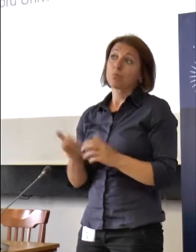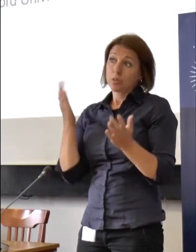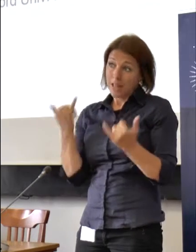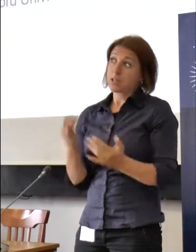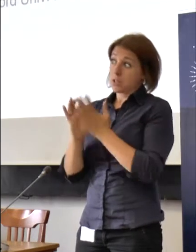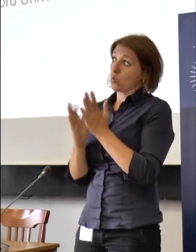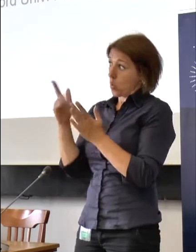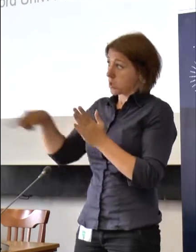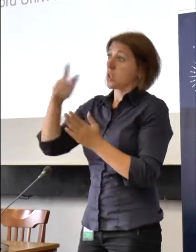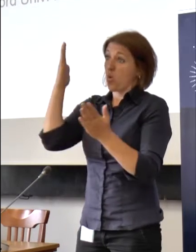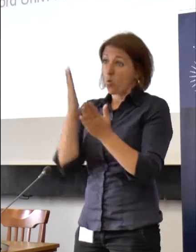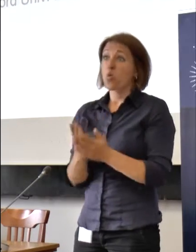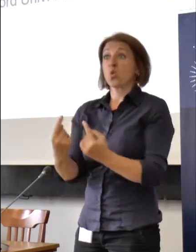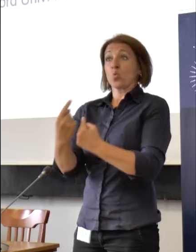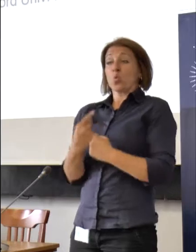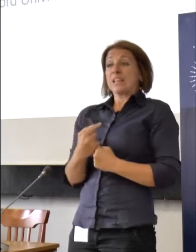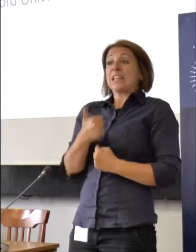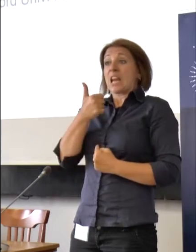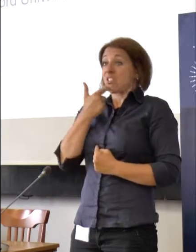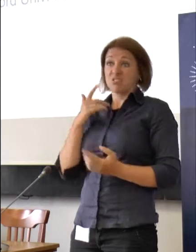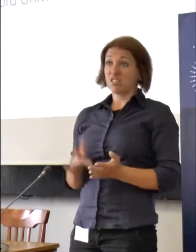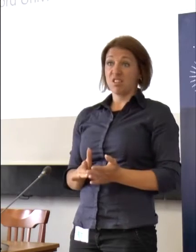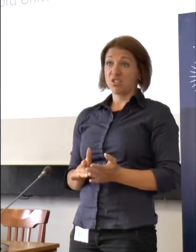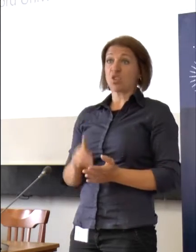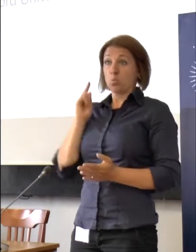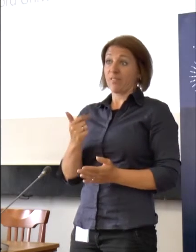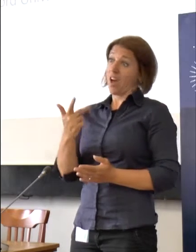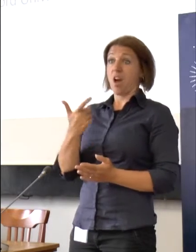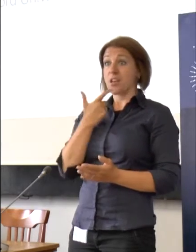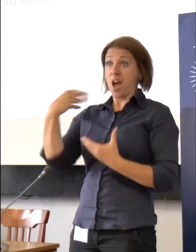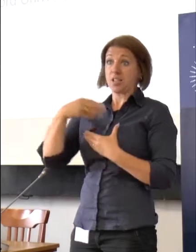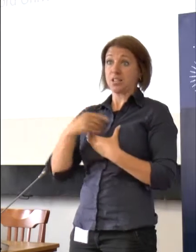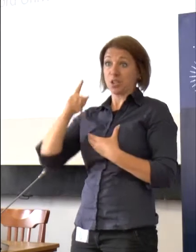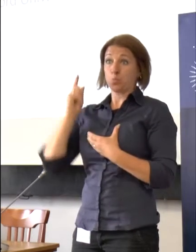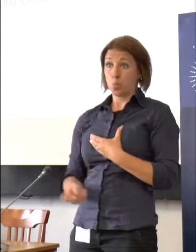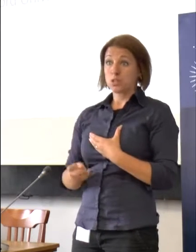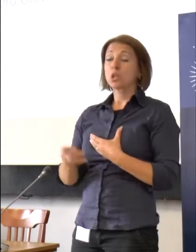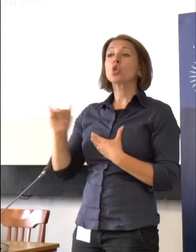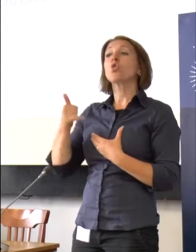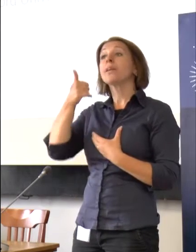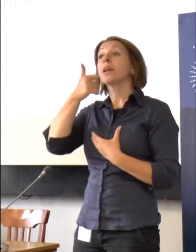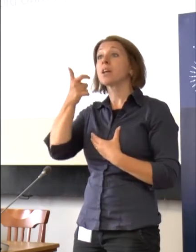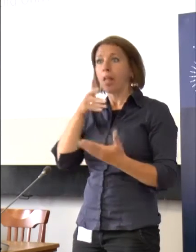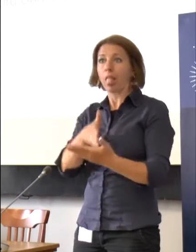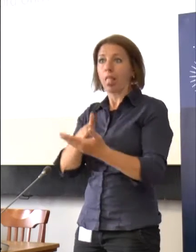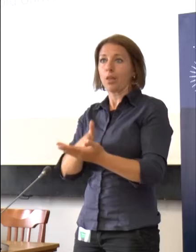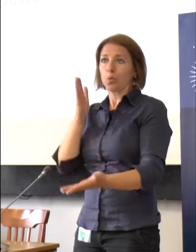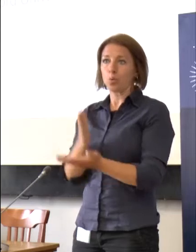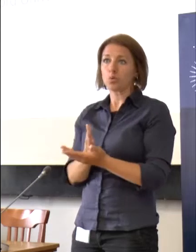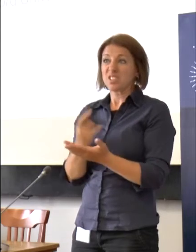obstacle to communication, and of course we have to become plurilingual, but what I'm opposing to is to call